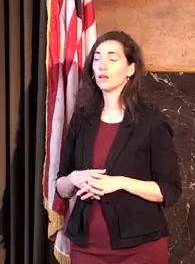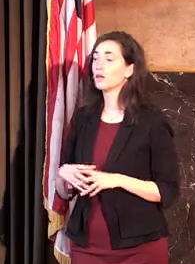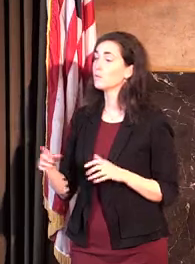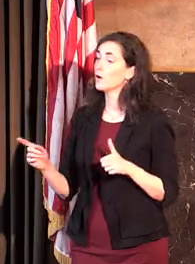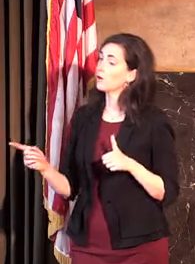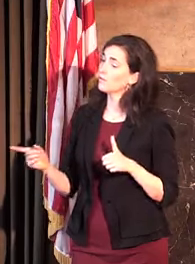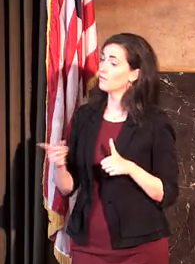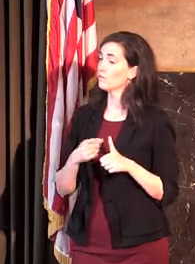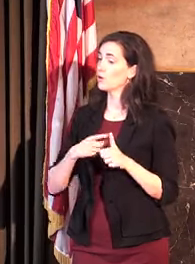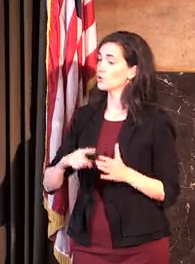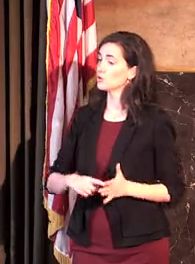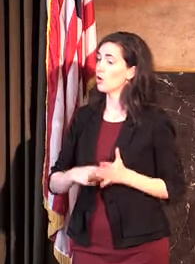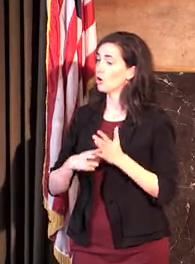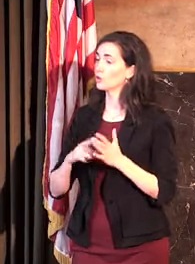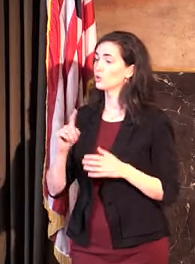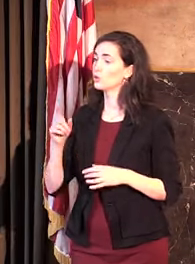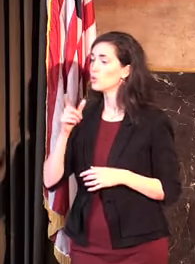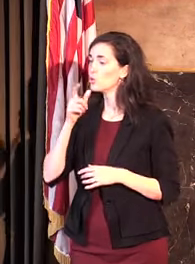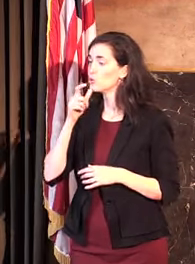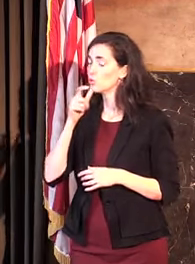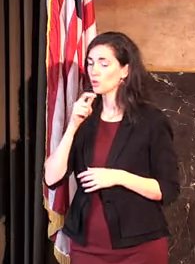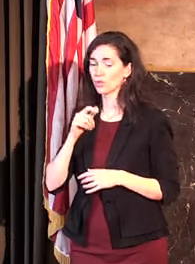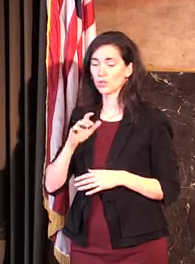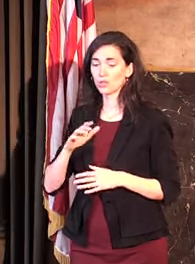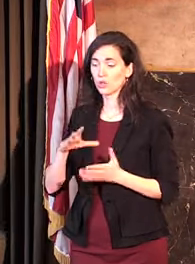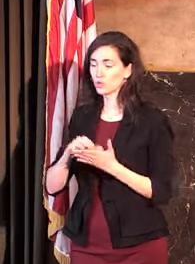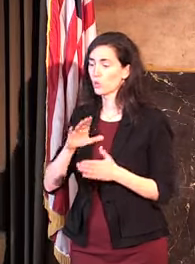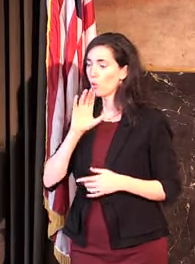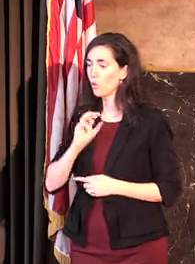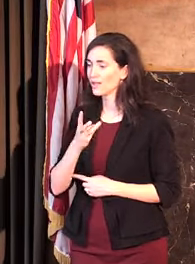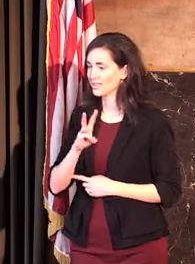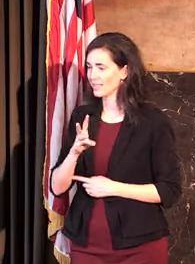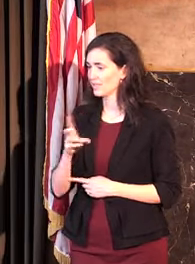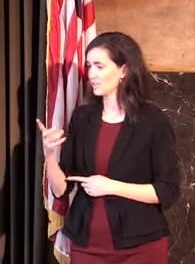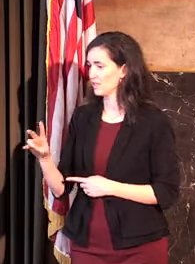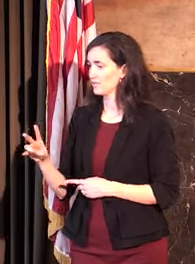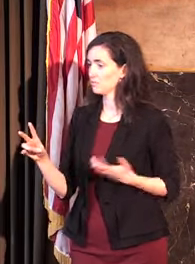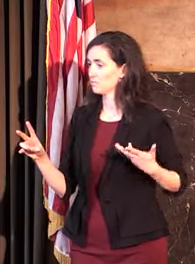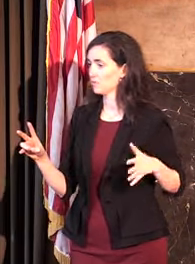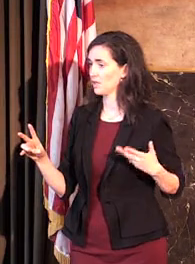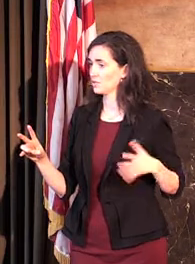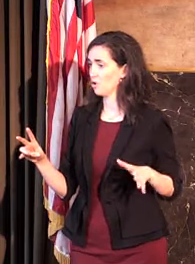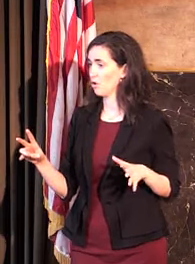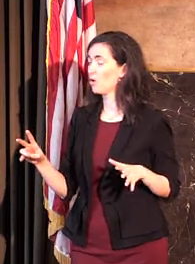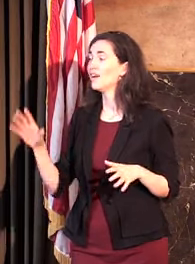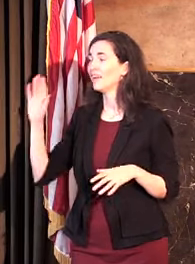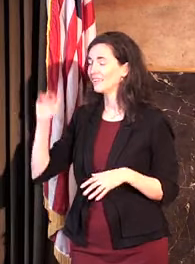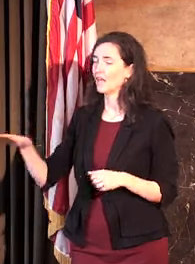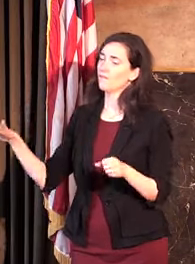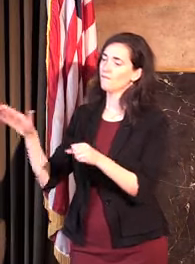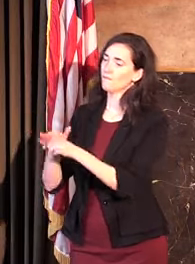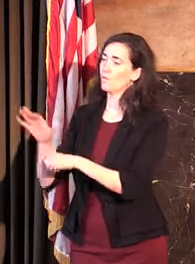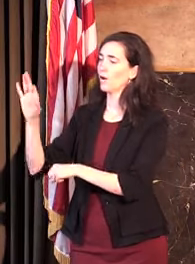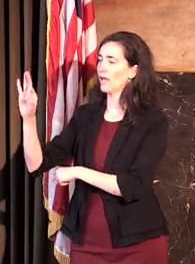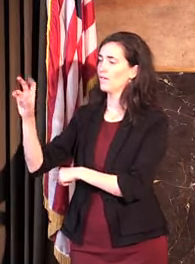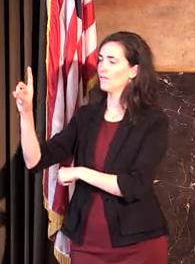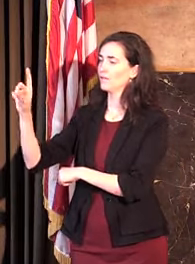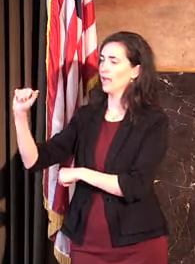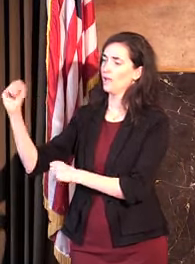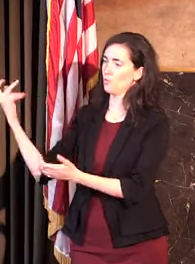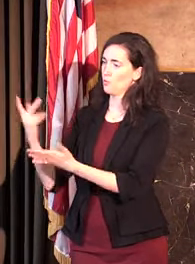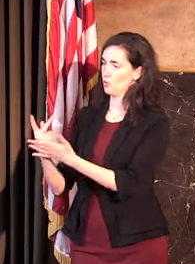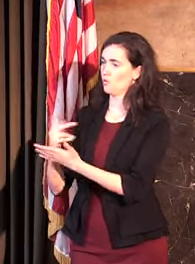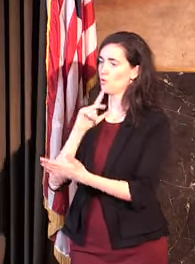initially, for those students who are 16 and 17 years old, because that's where the full FDA authorization is right